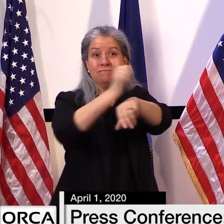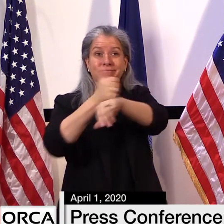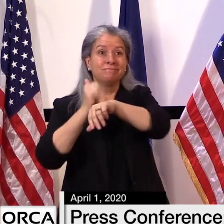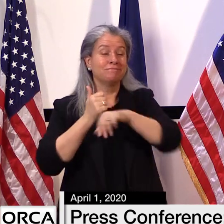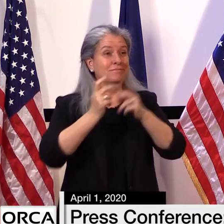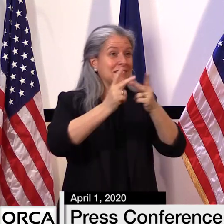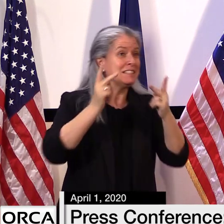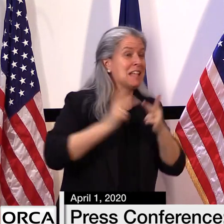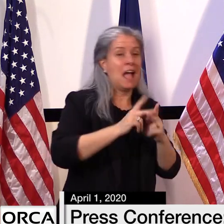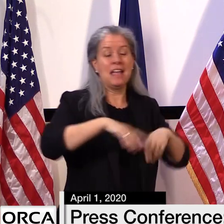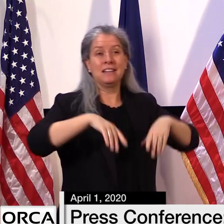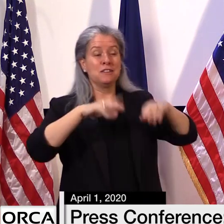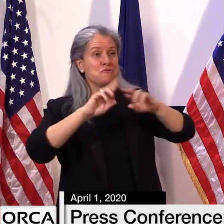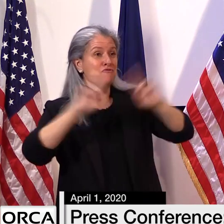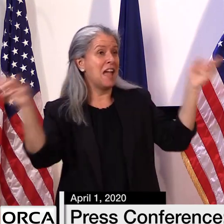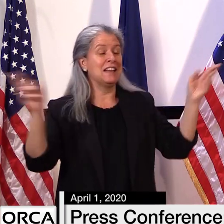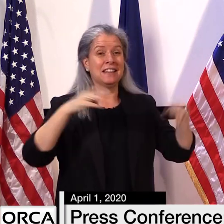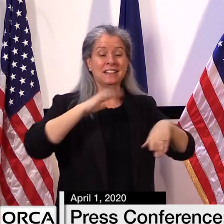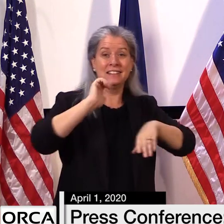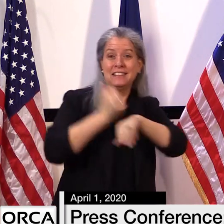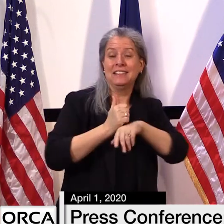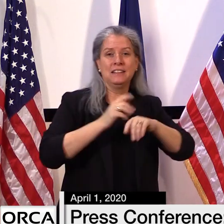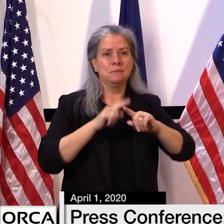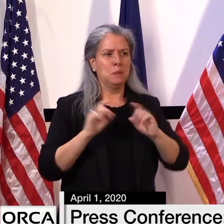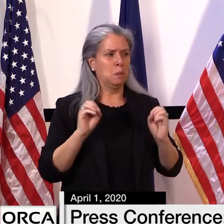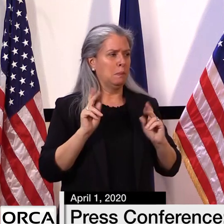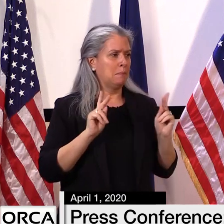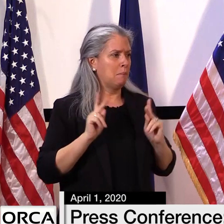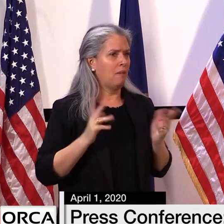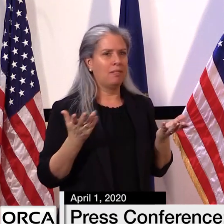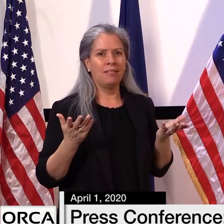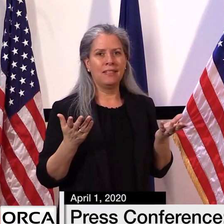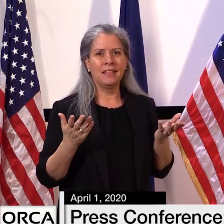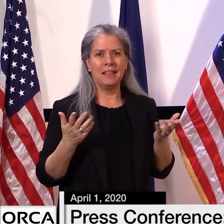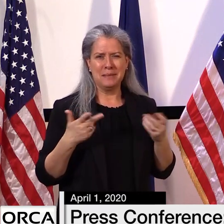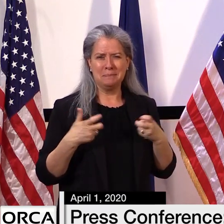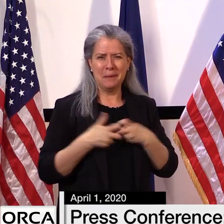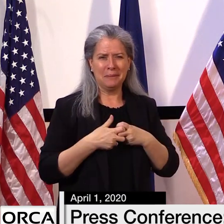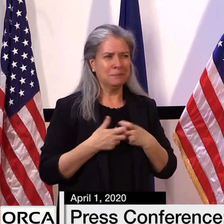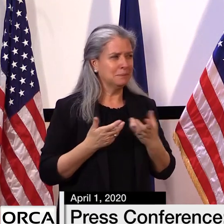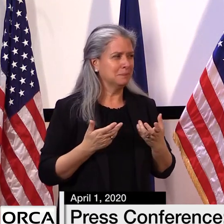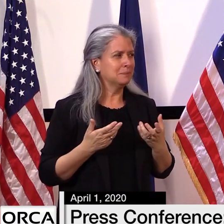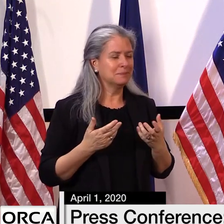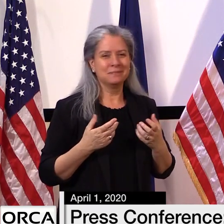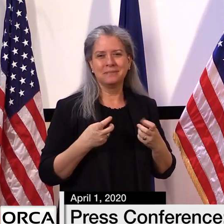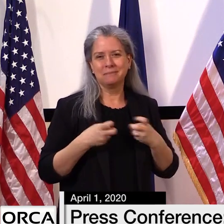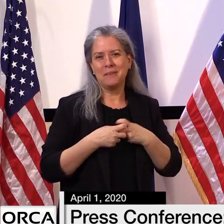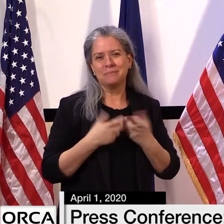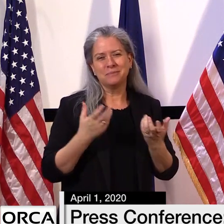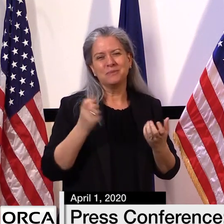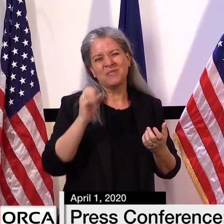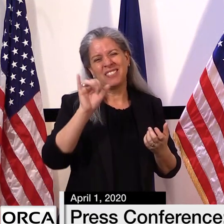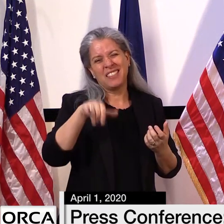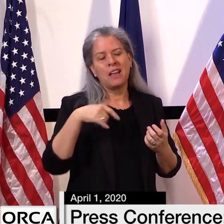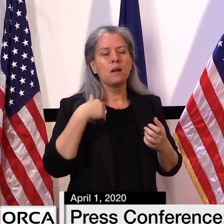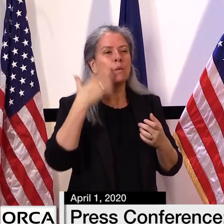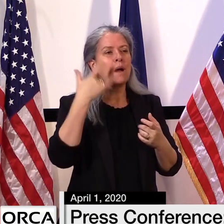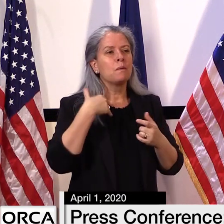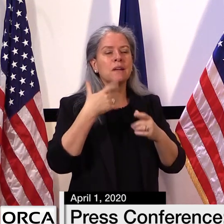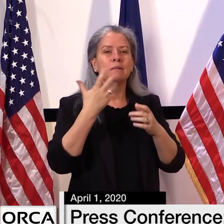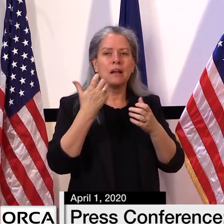physical ability in place. But if you don't have the personnel, it's all for nothing. So we have to make sure that we